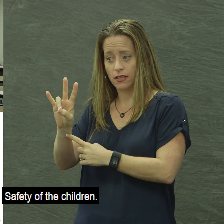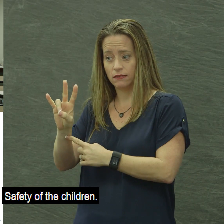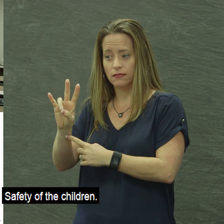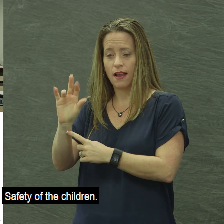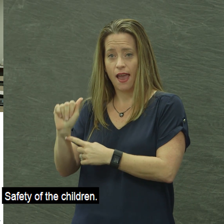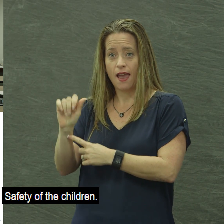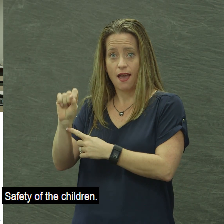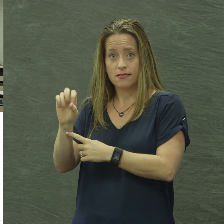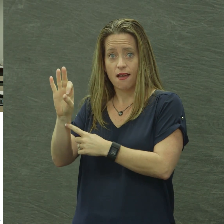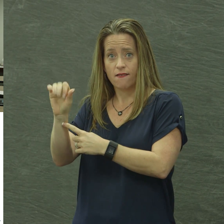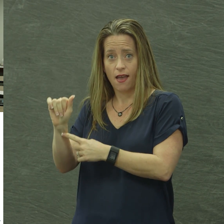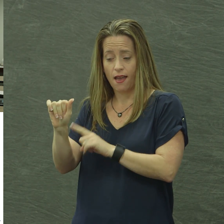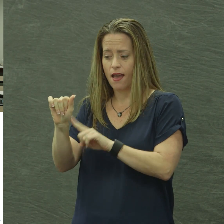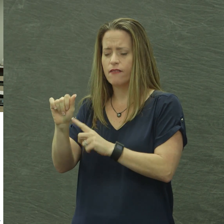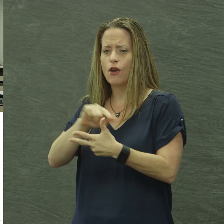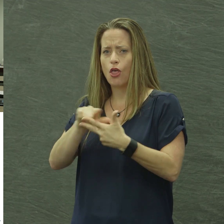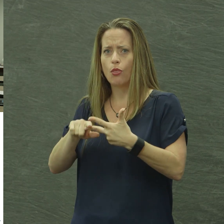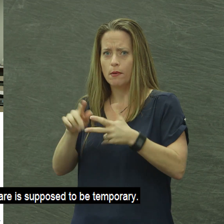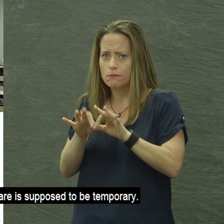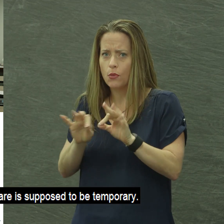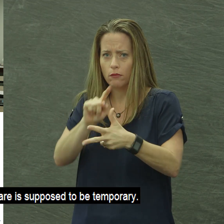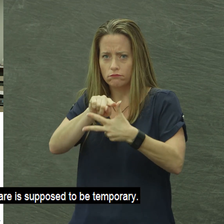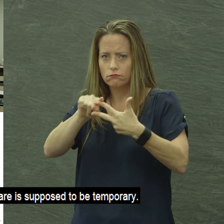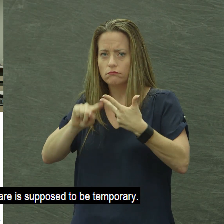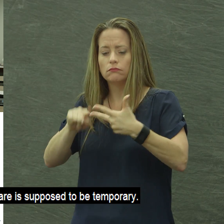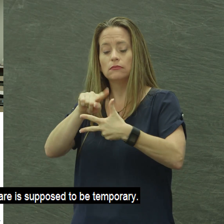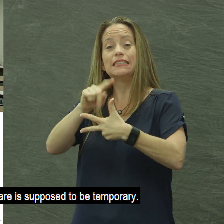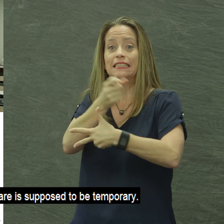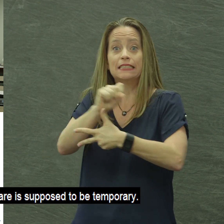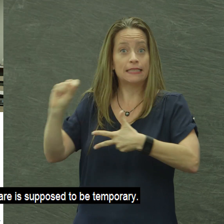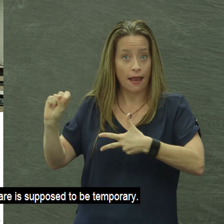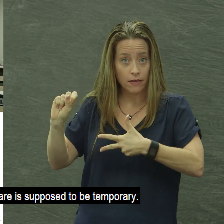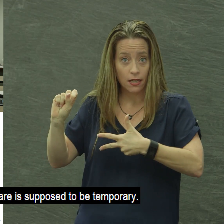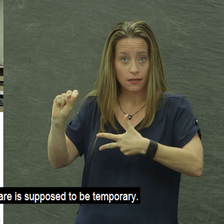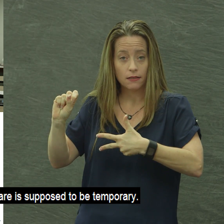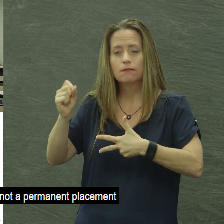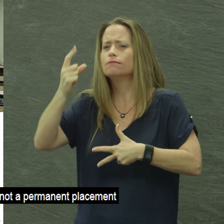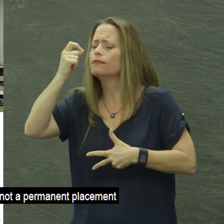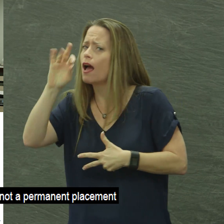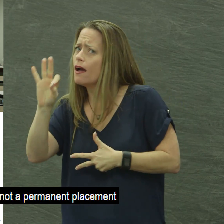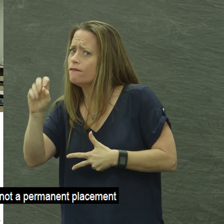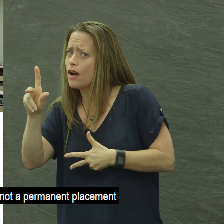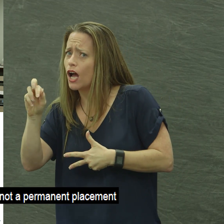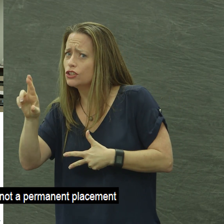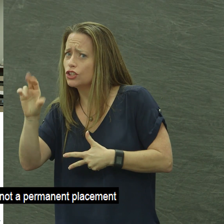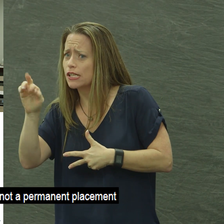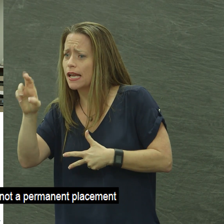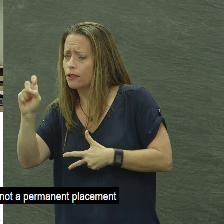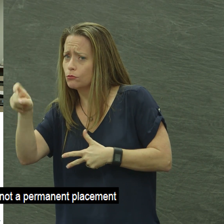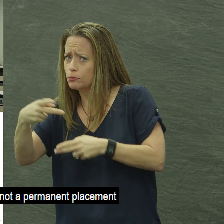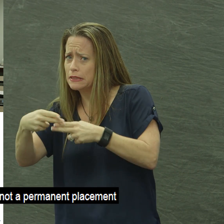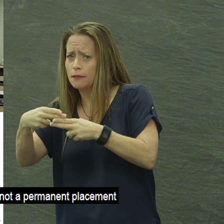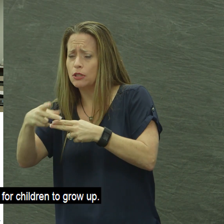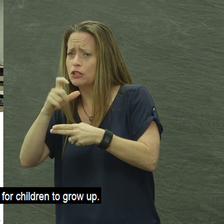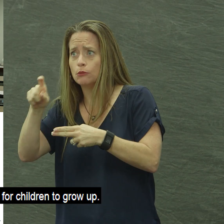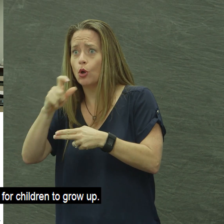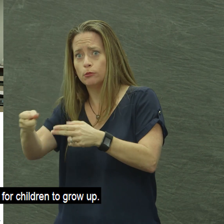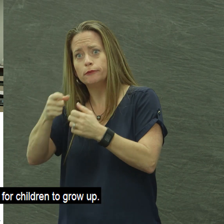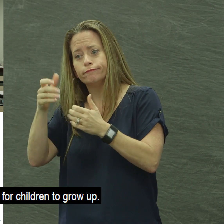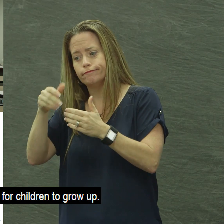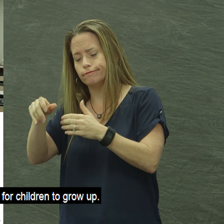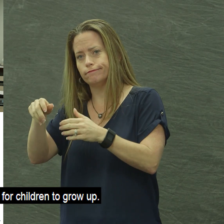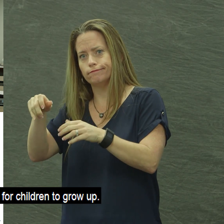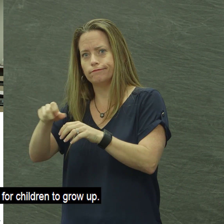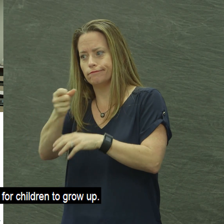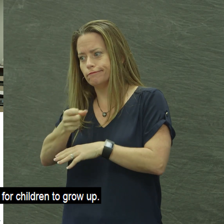Safety of the children. Foster care is supposed to be temporary. It's not a permanent placement for children